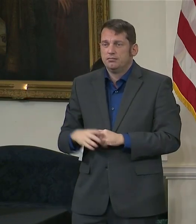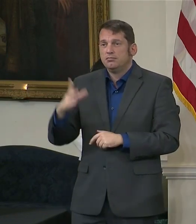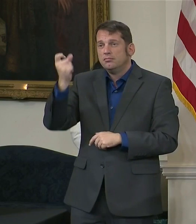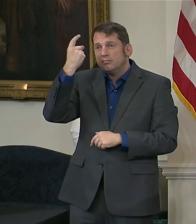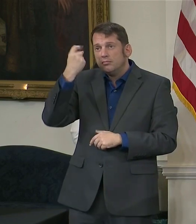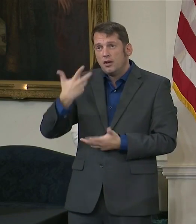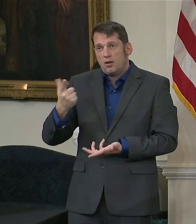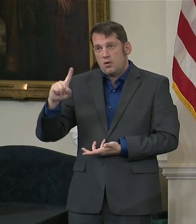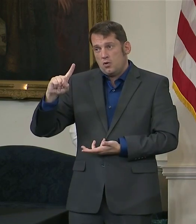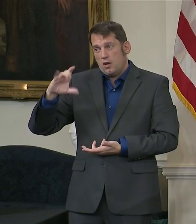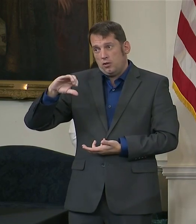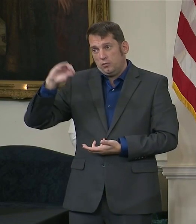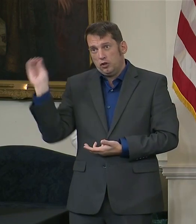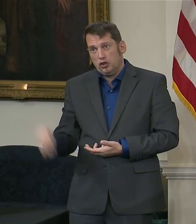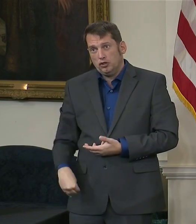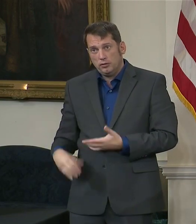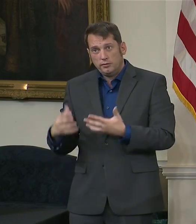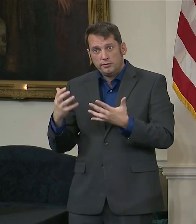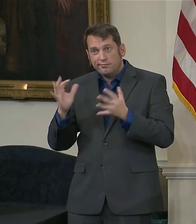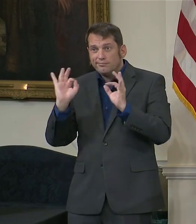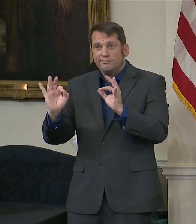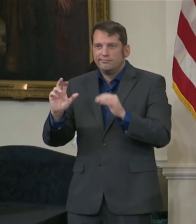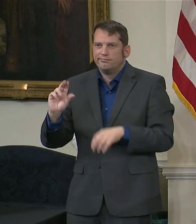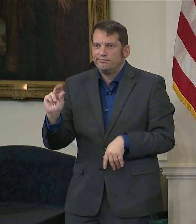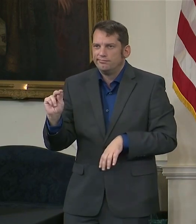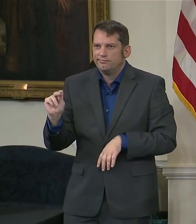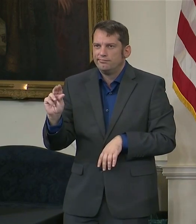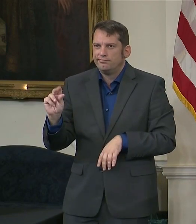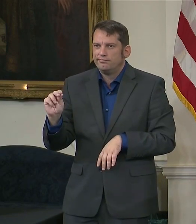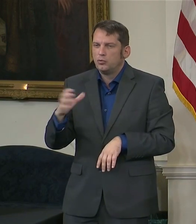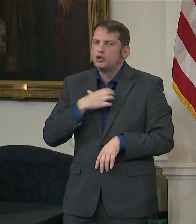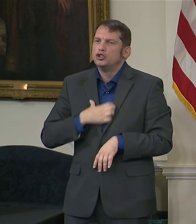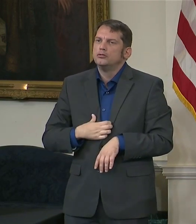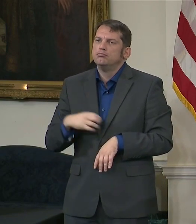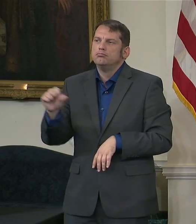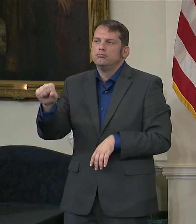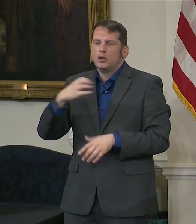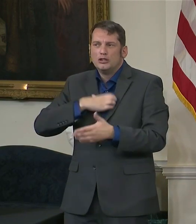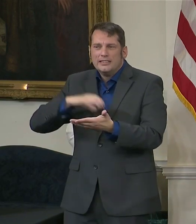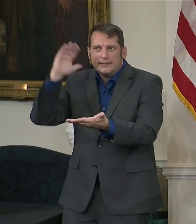We'd be really happy to do it less often.